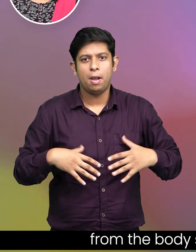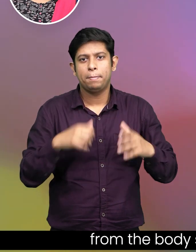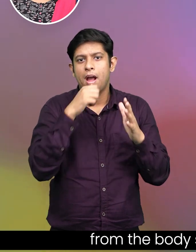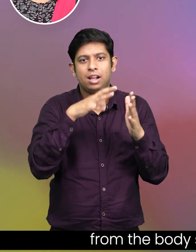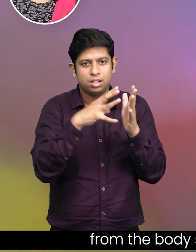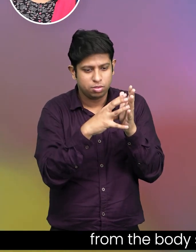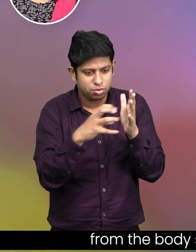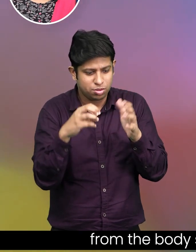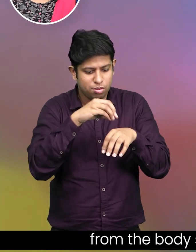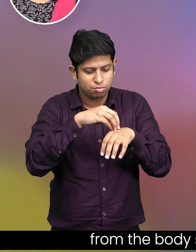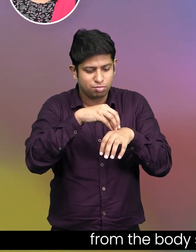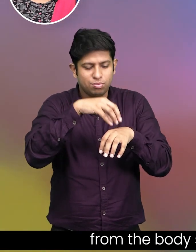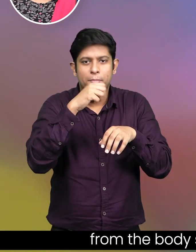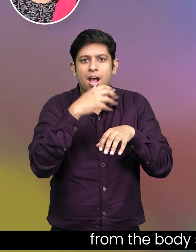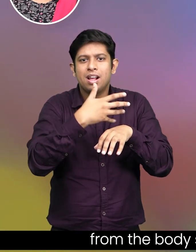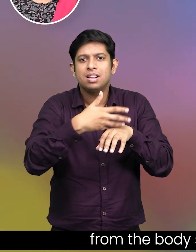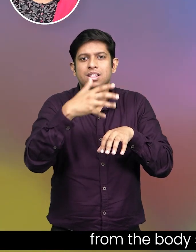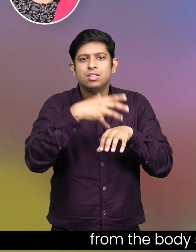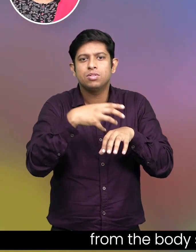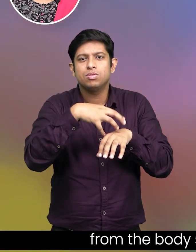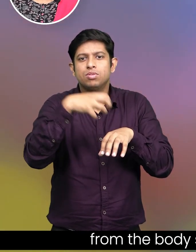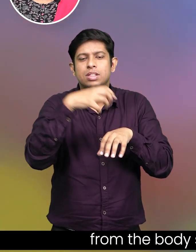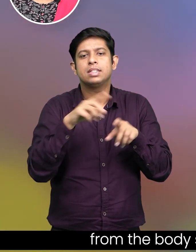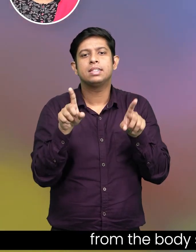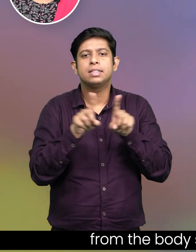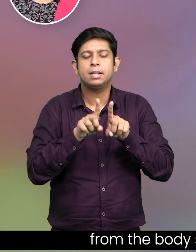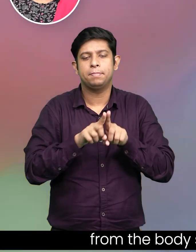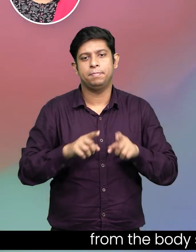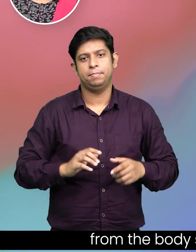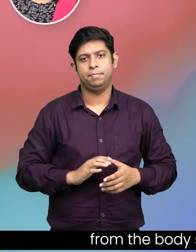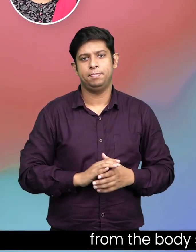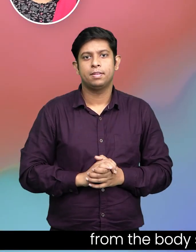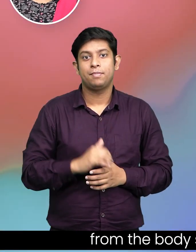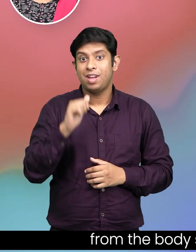surface into the surrounding water.